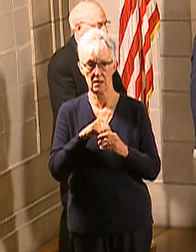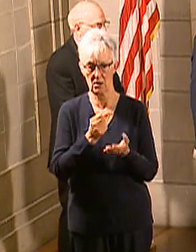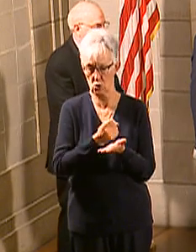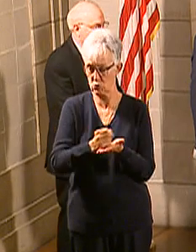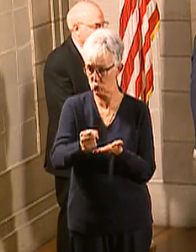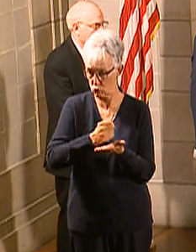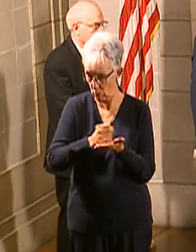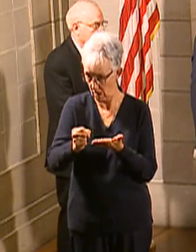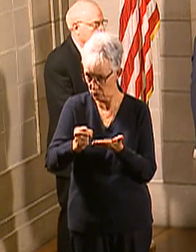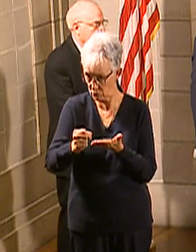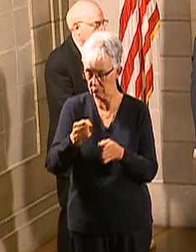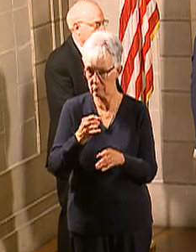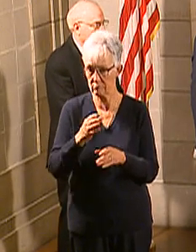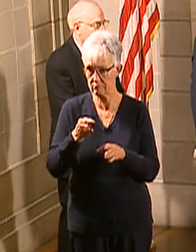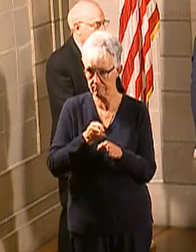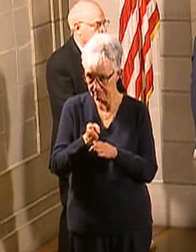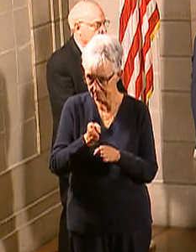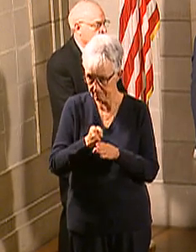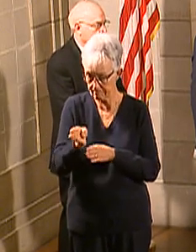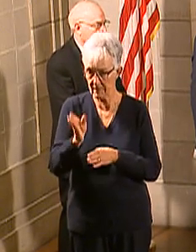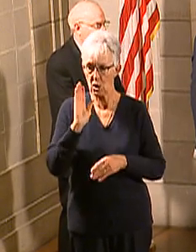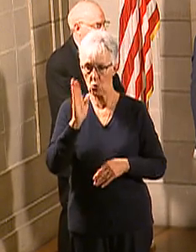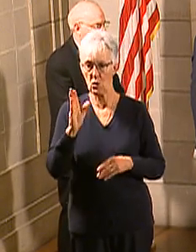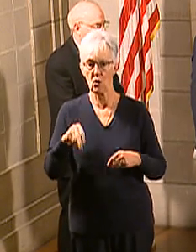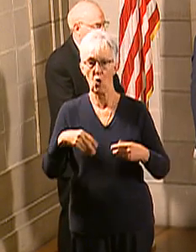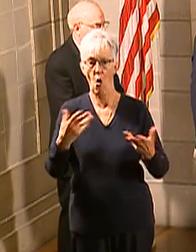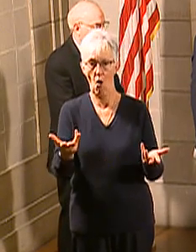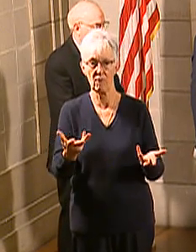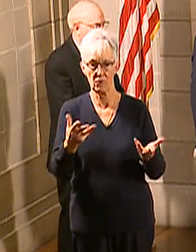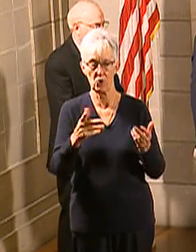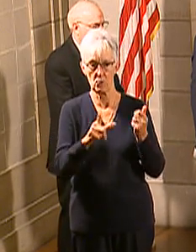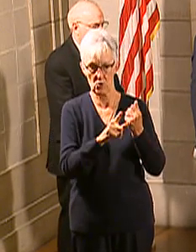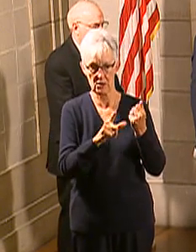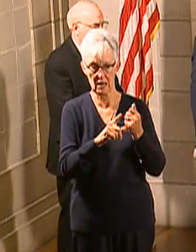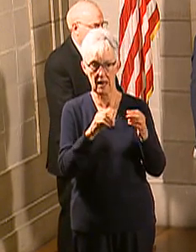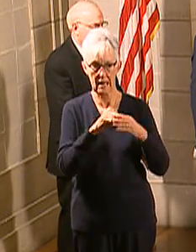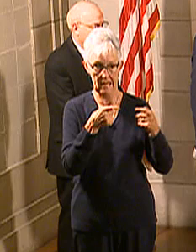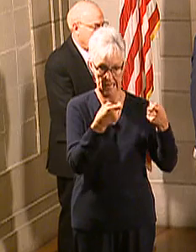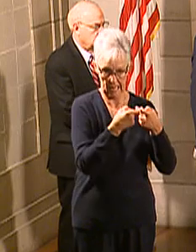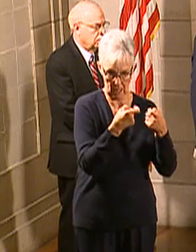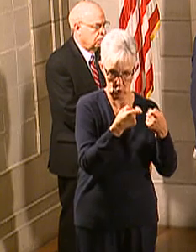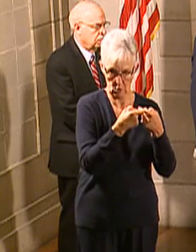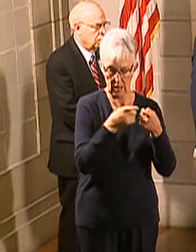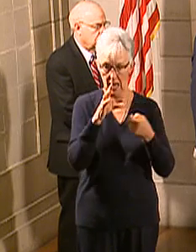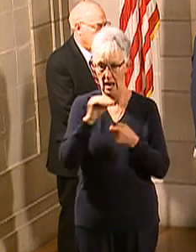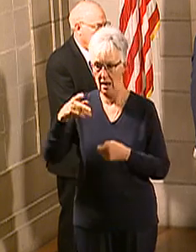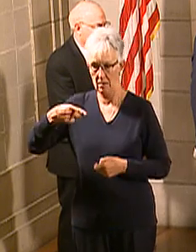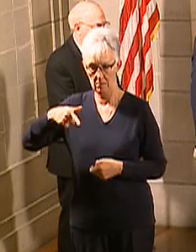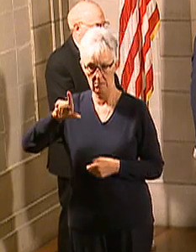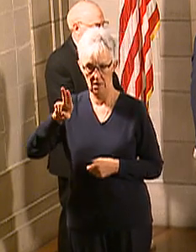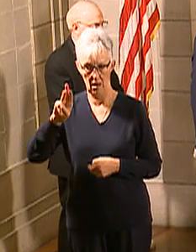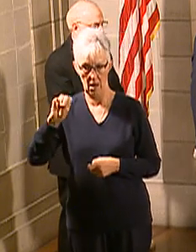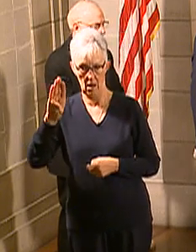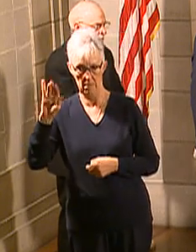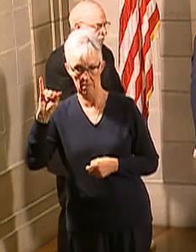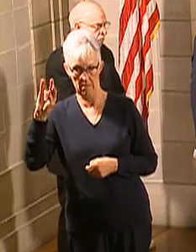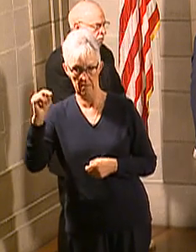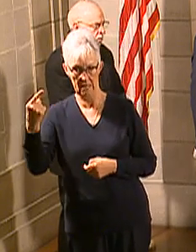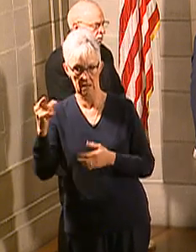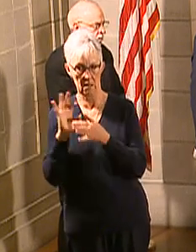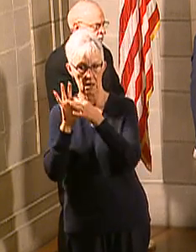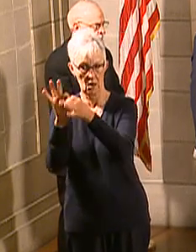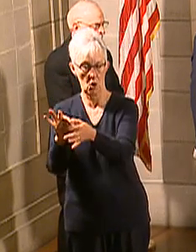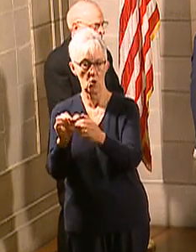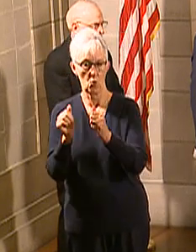be offering quality pre-apprenticeships in electrical and plumbing that will be able to ladder right into Central Community College or into a